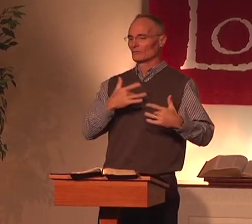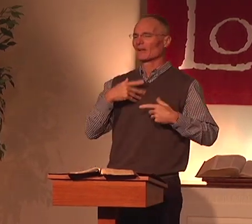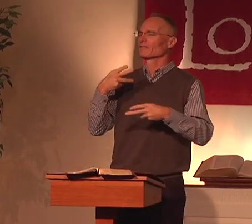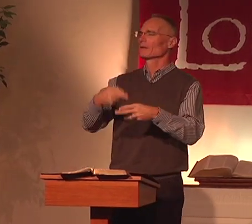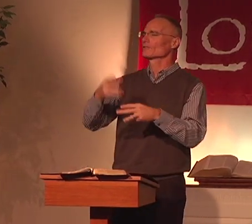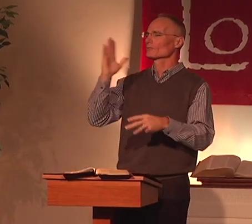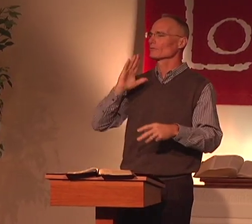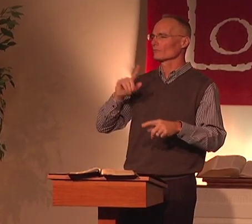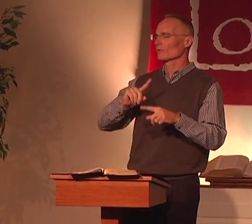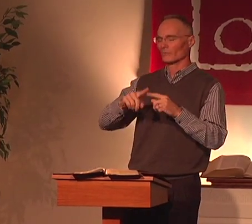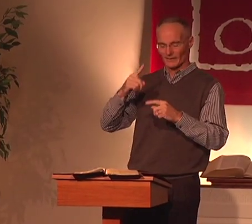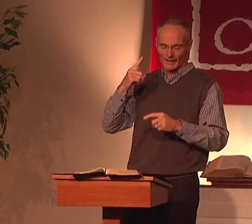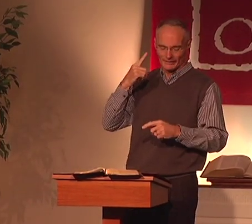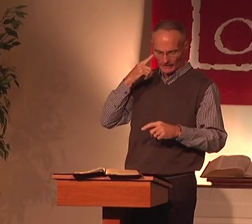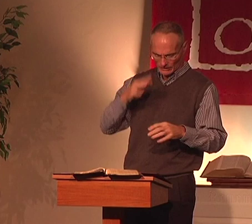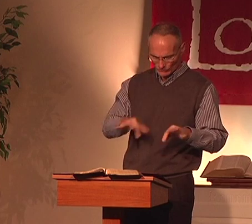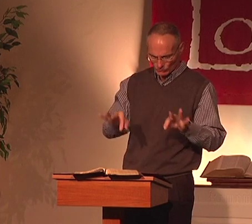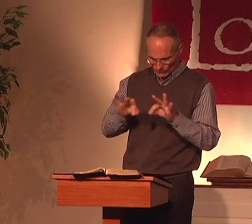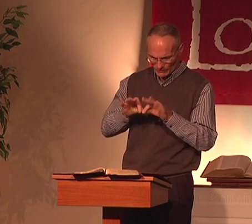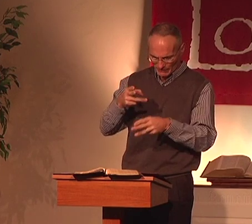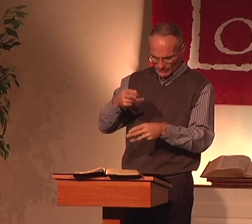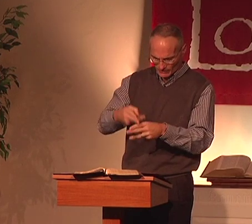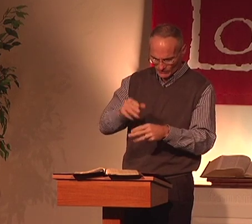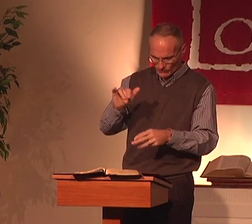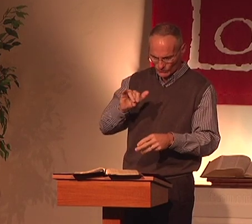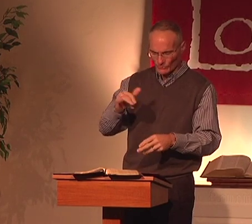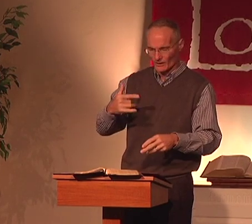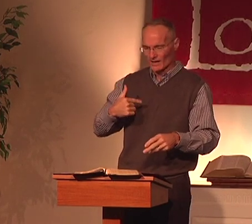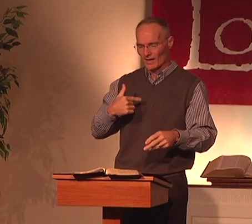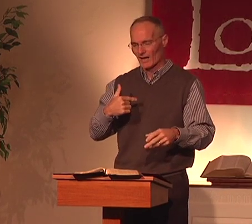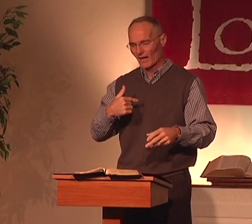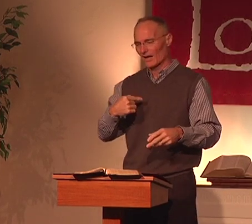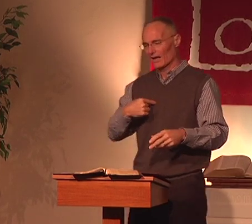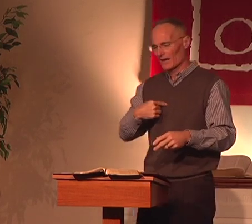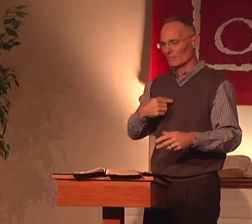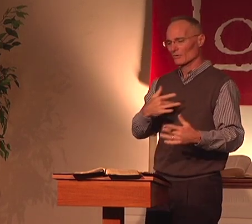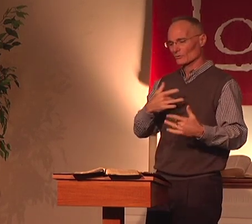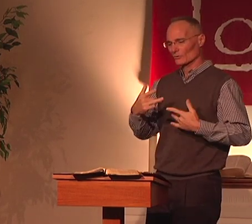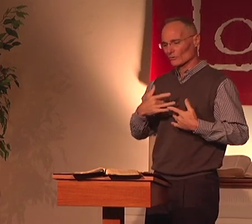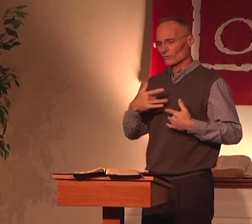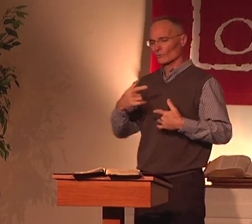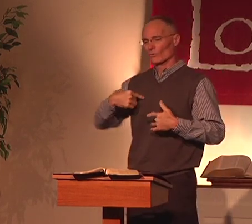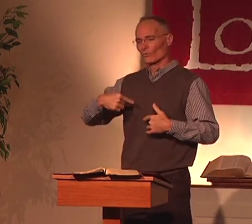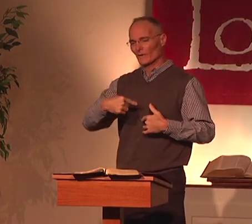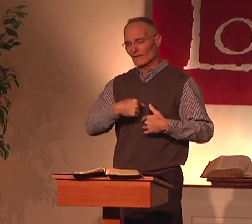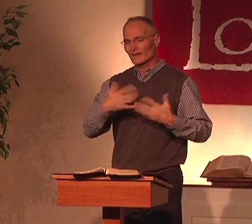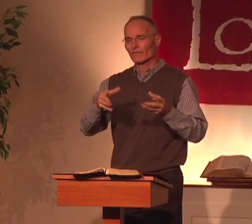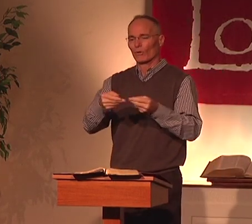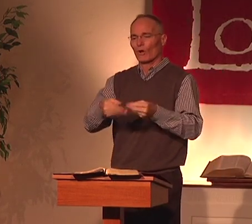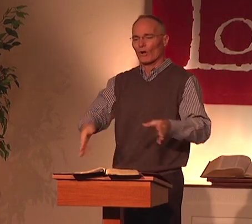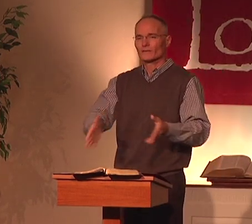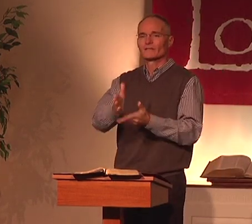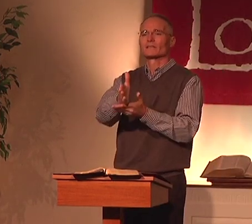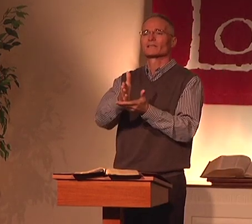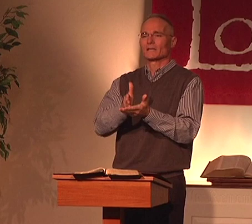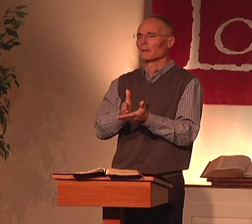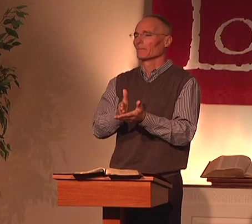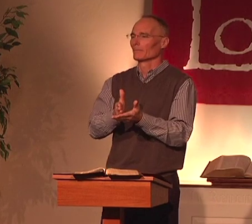Because my biggest concern I have mentioned this before But I think it's worth Mentioning again I do have concerns That we've kind of